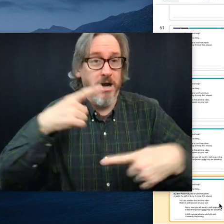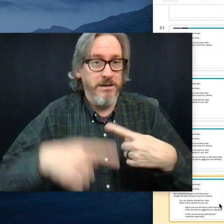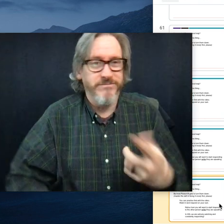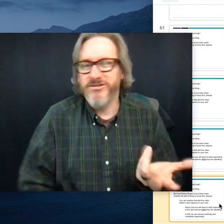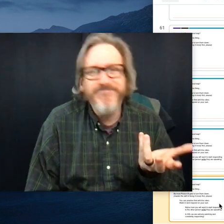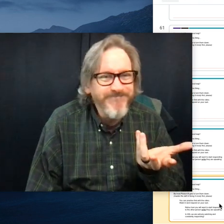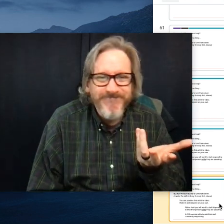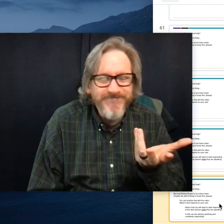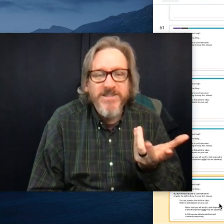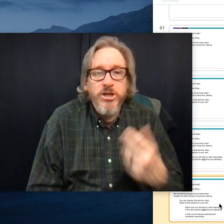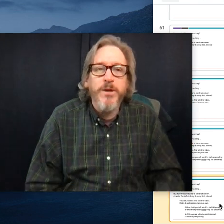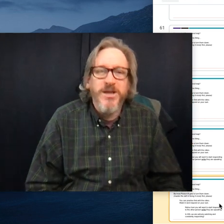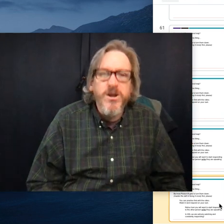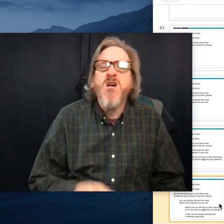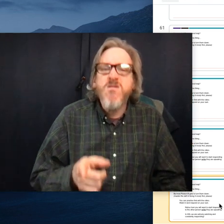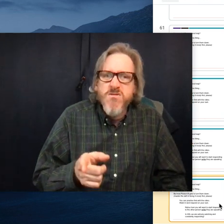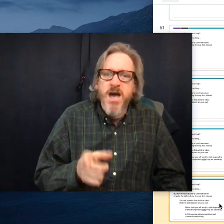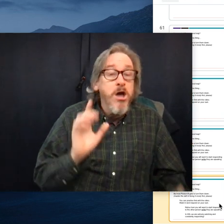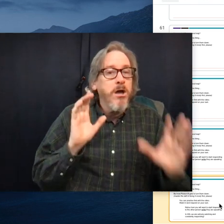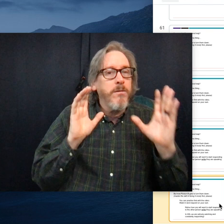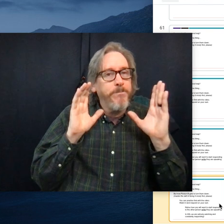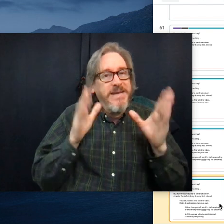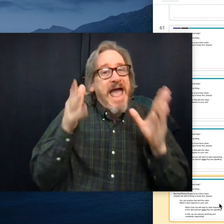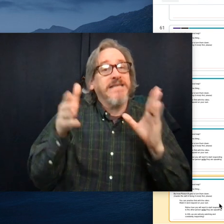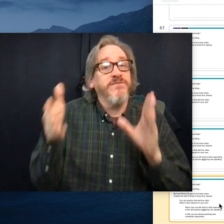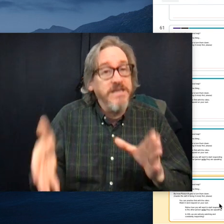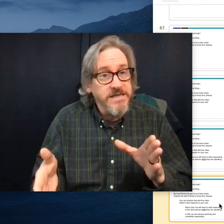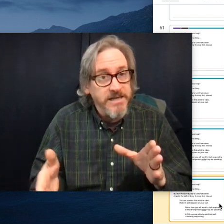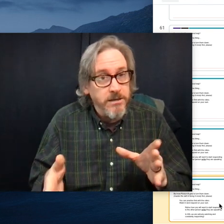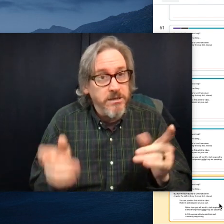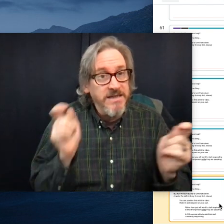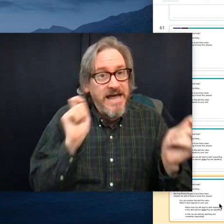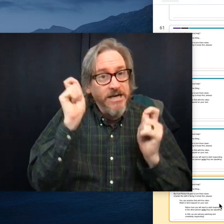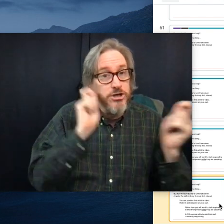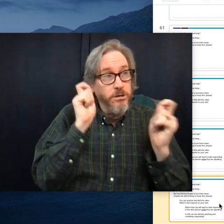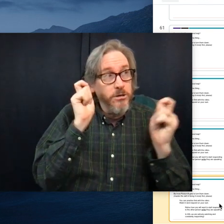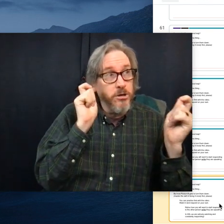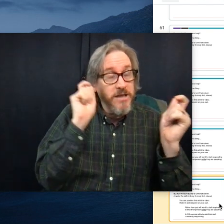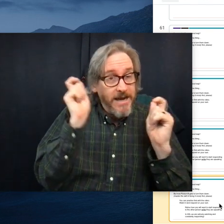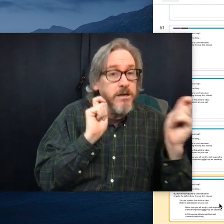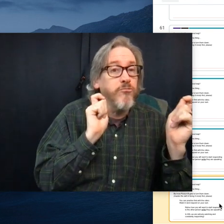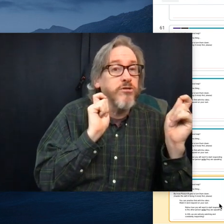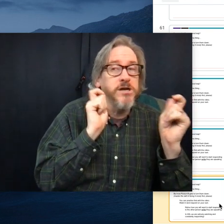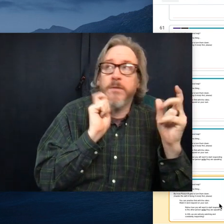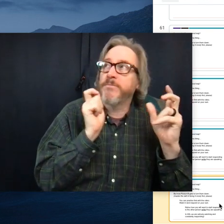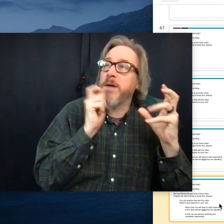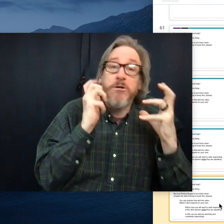no. Be interesting. That's my mantra for these classes. Be interesting.